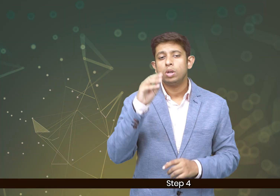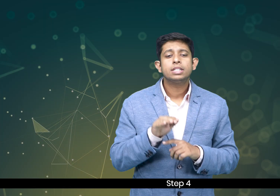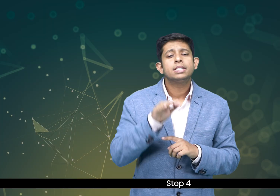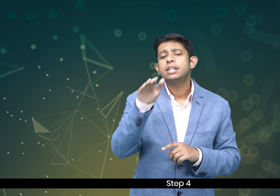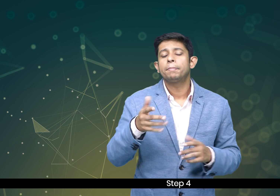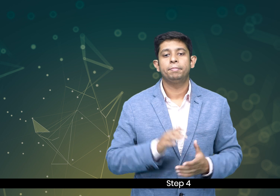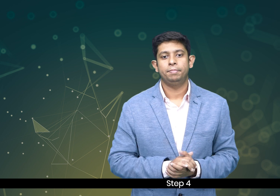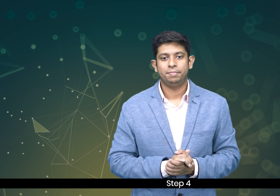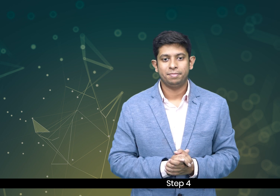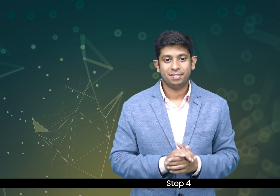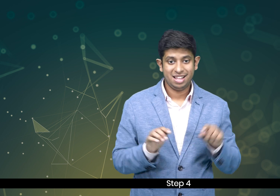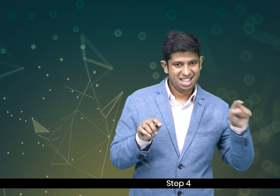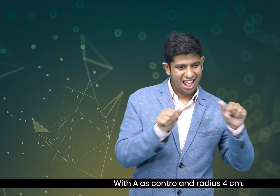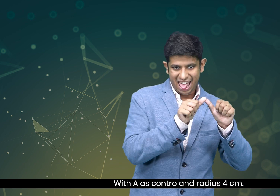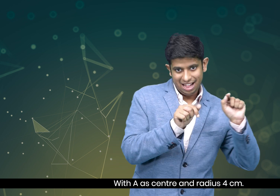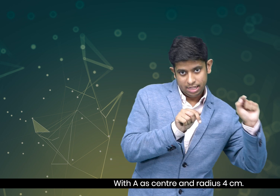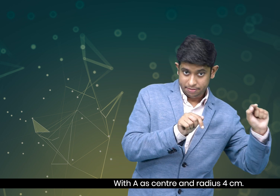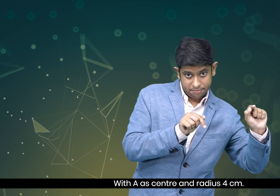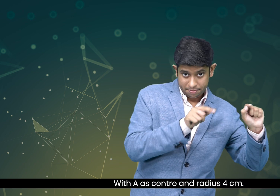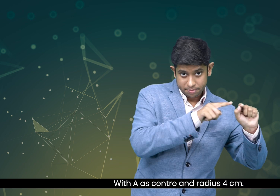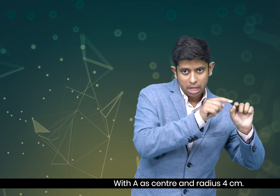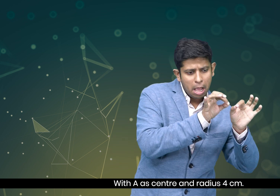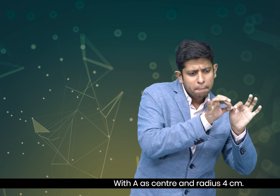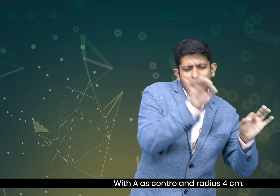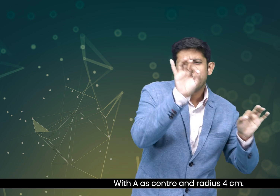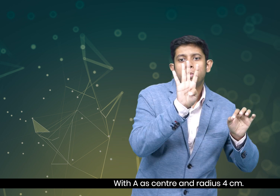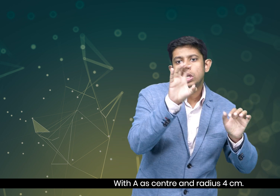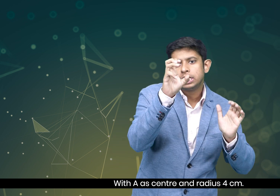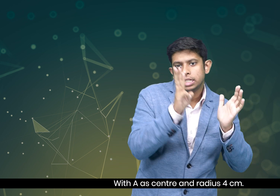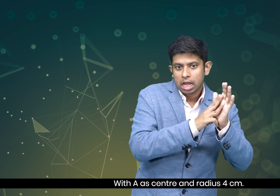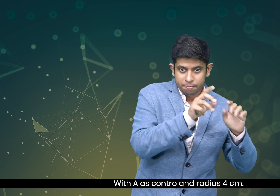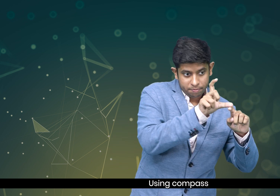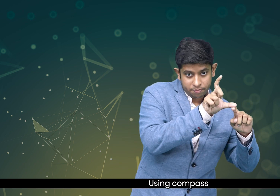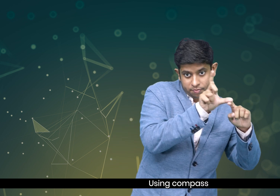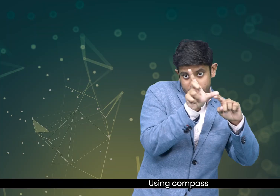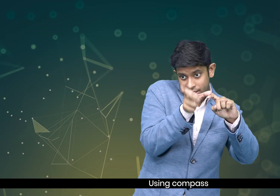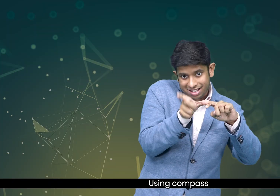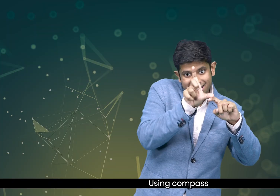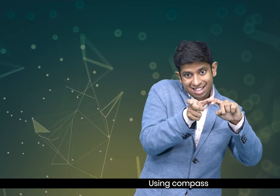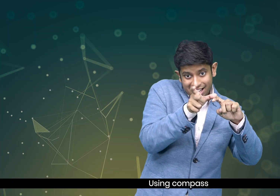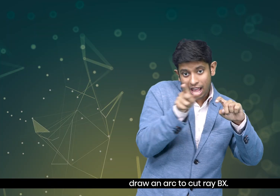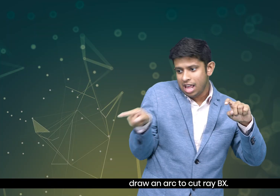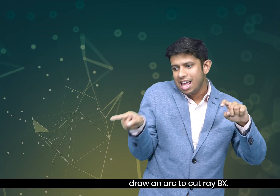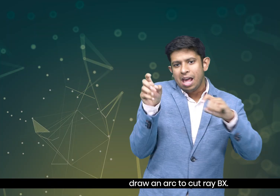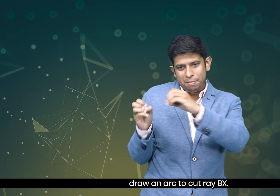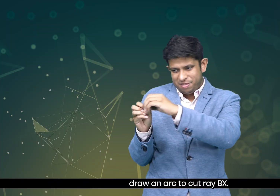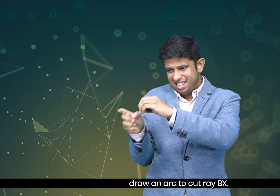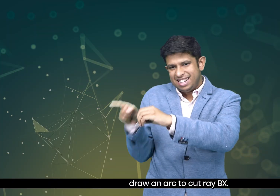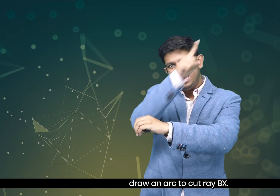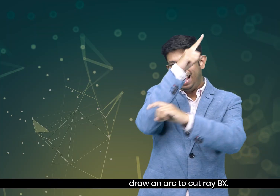Step 4. With A as center and radius 4 cm, using compass, draw an arc to cut ray